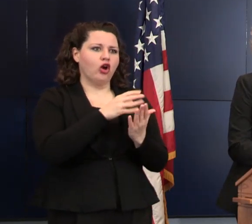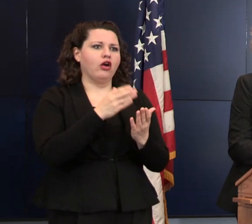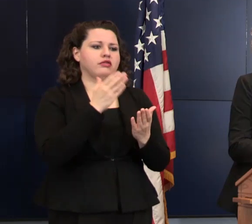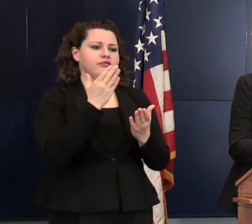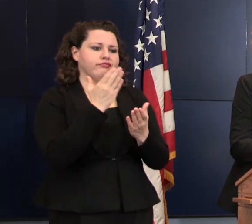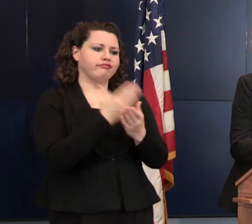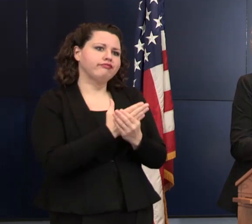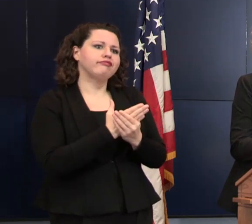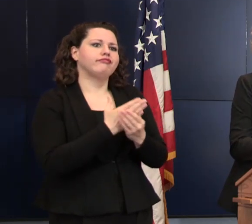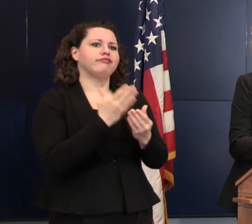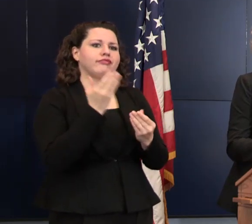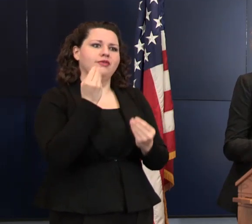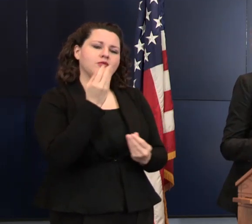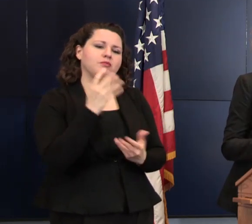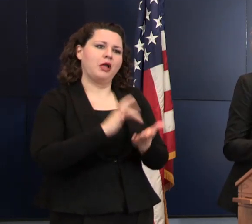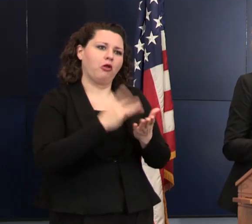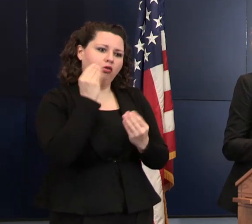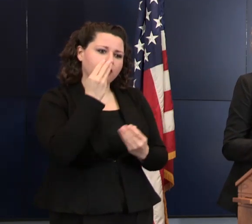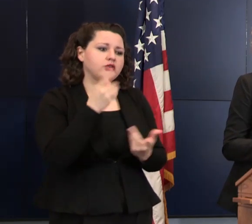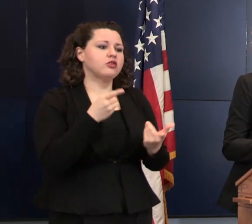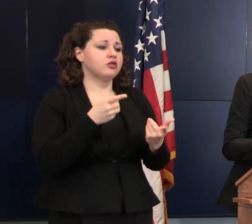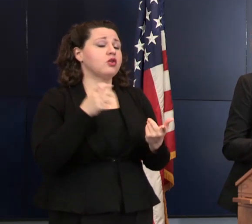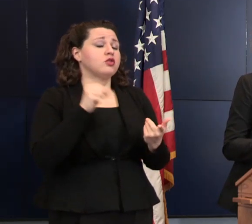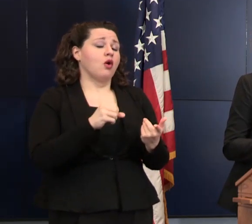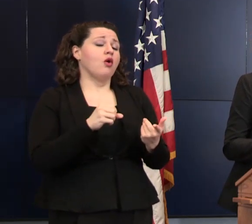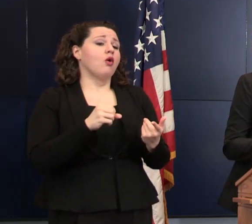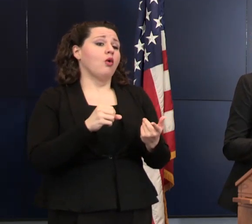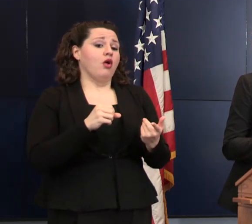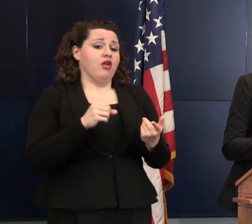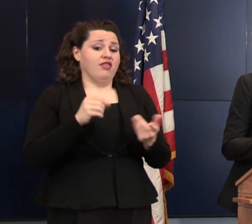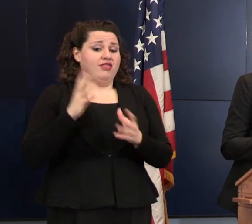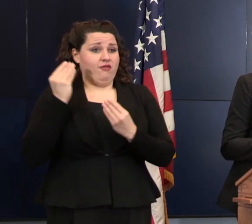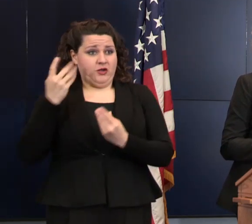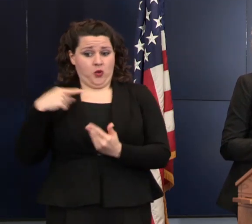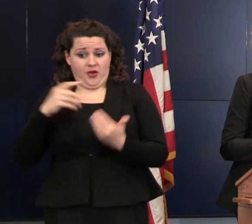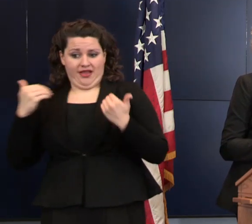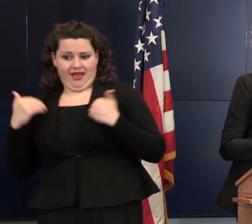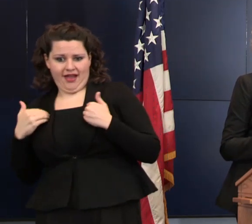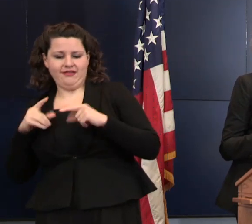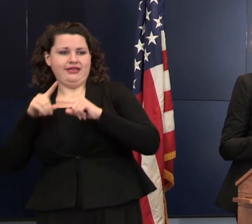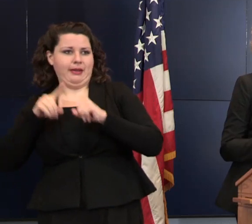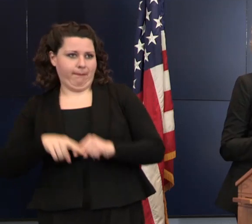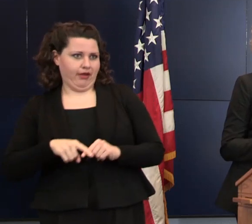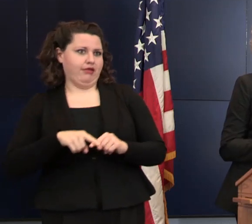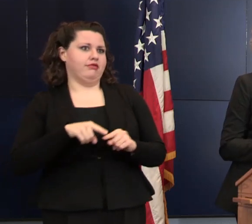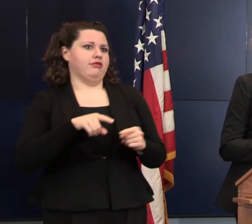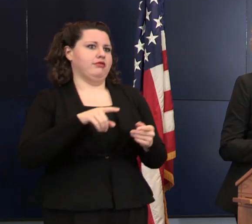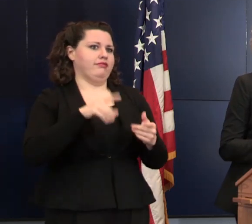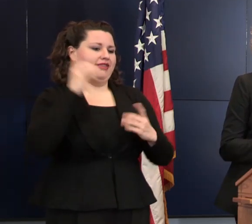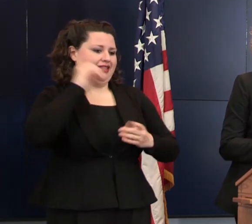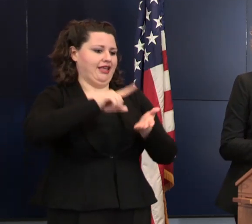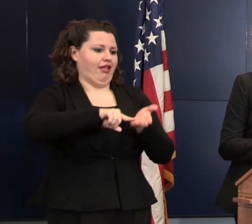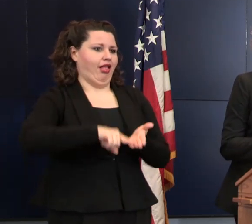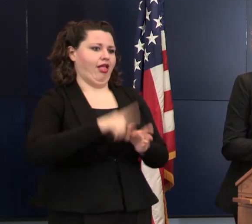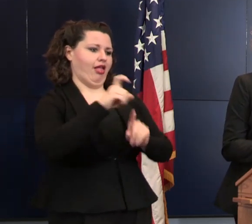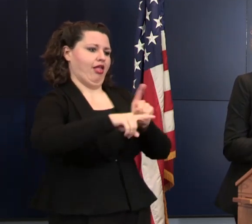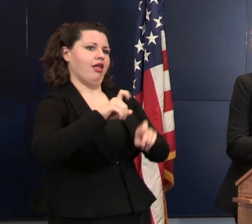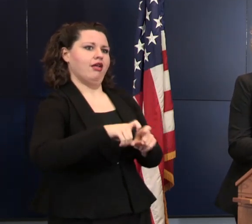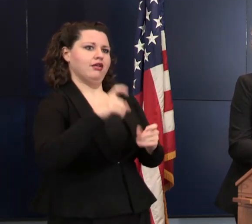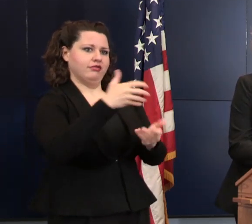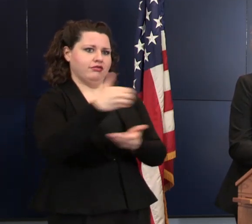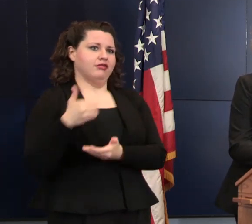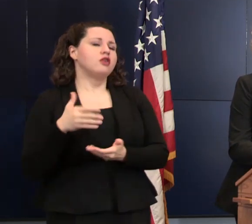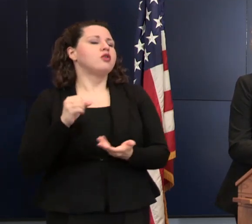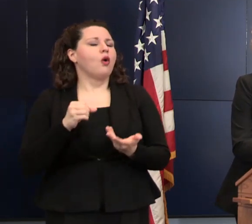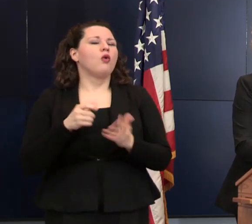of thing. So it kind of depends on the completeness of the information that we have, depends on the completeness of the information that comes to us. So it takes us